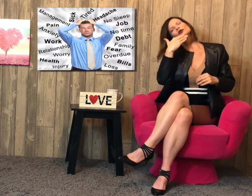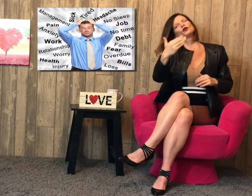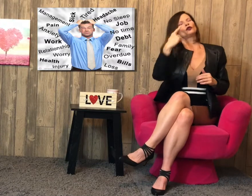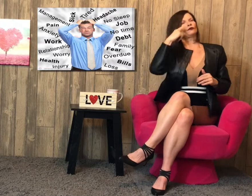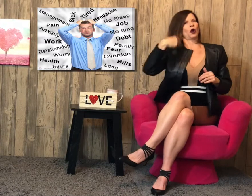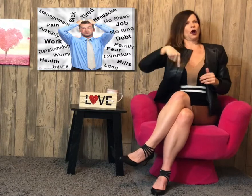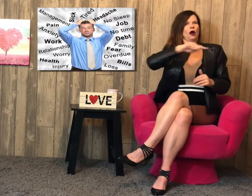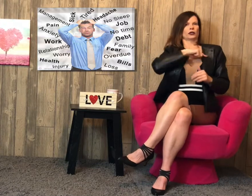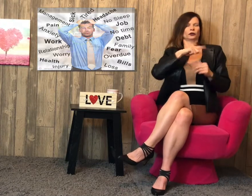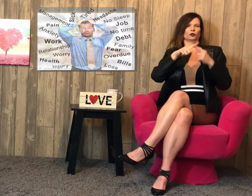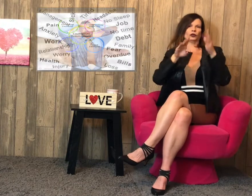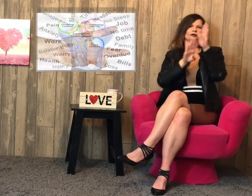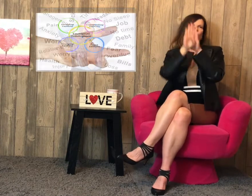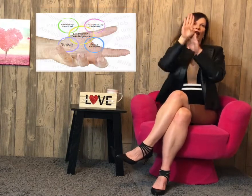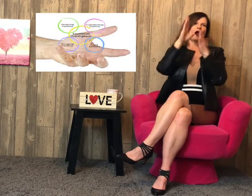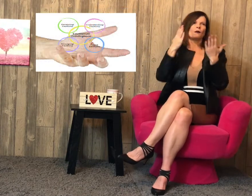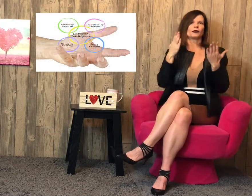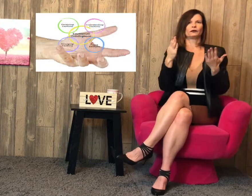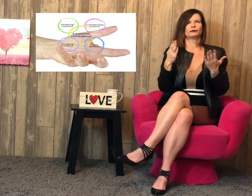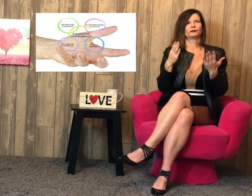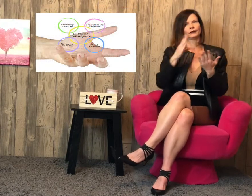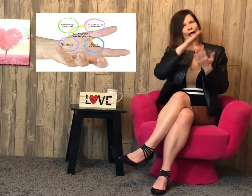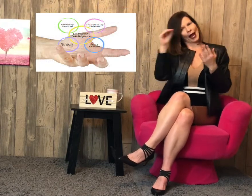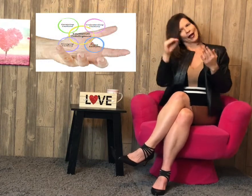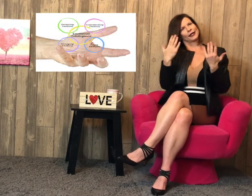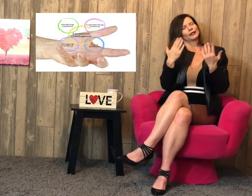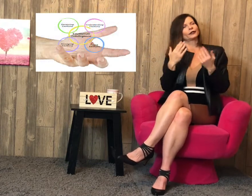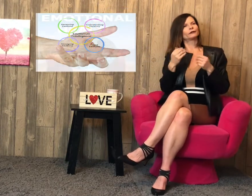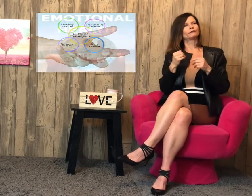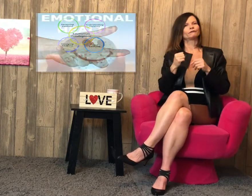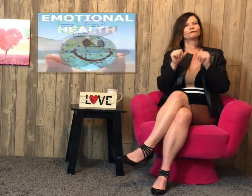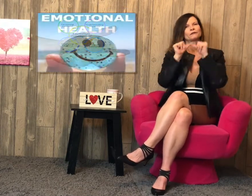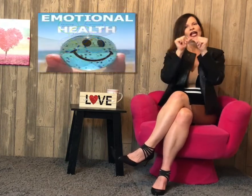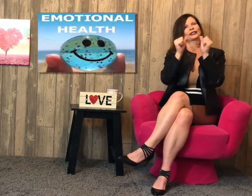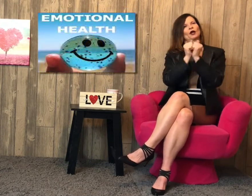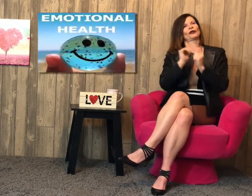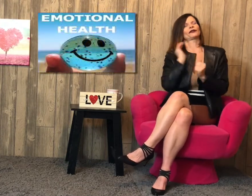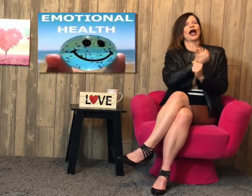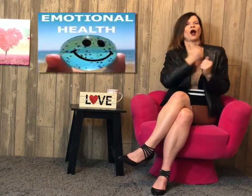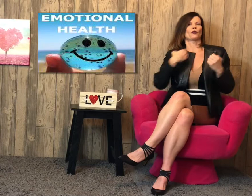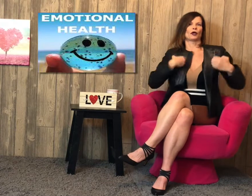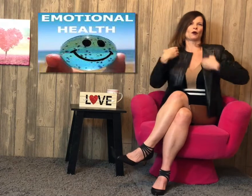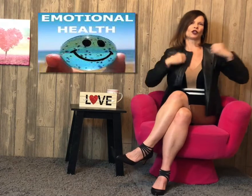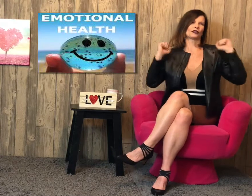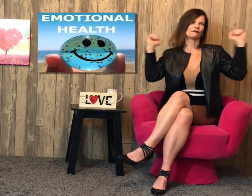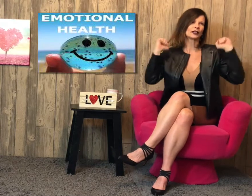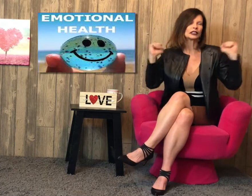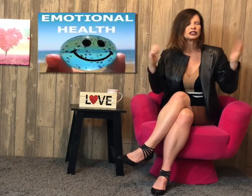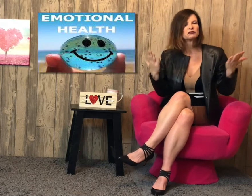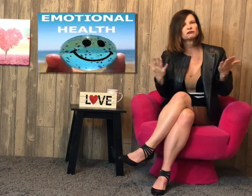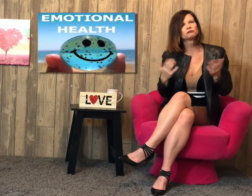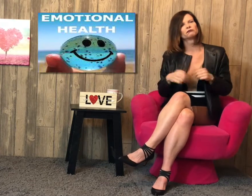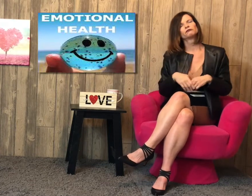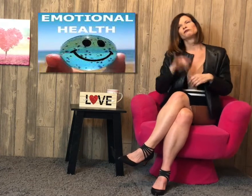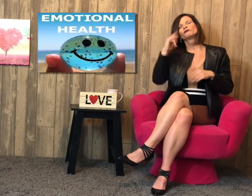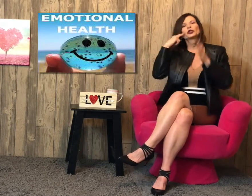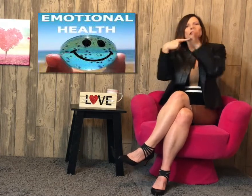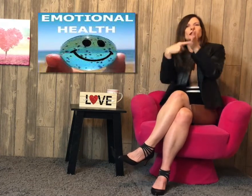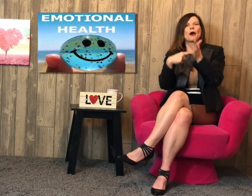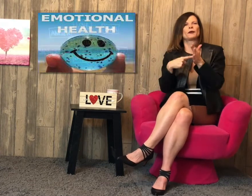platforms, environments. It's good for us to develop and maintain our emotional fitness. For starters,